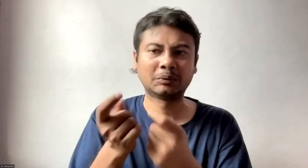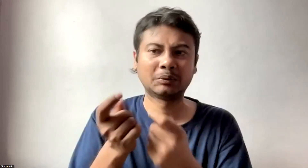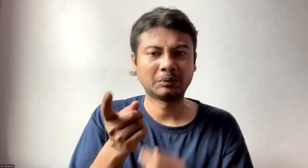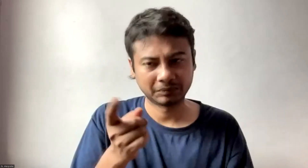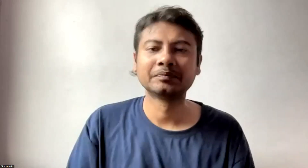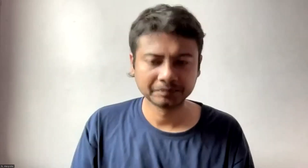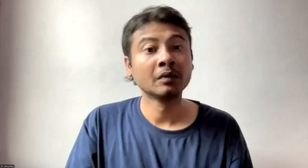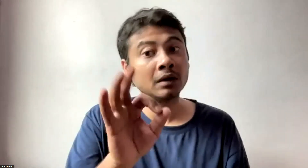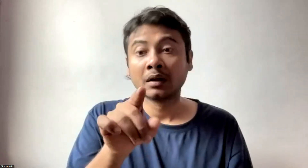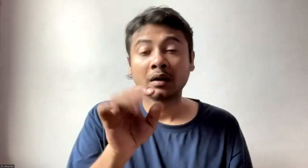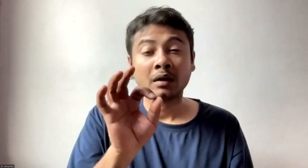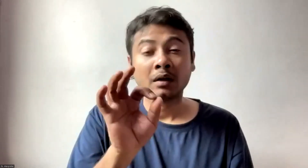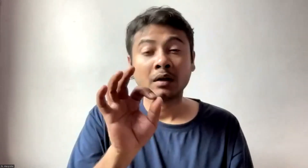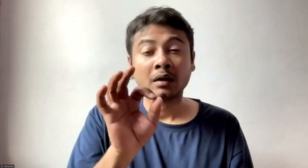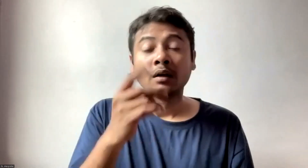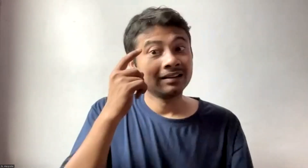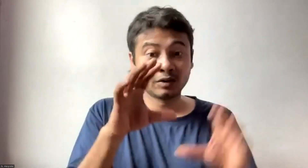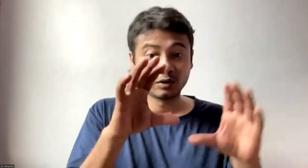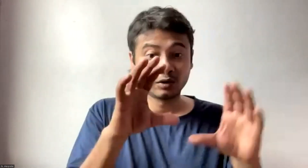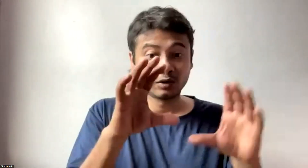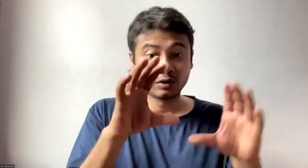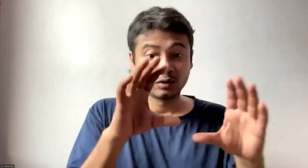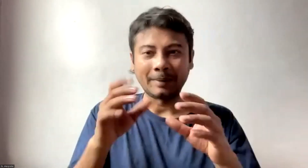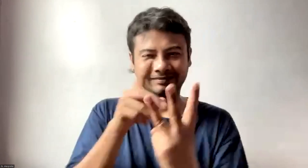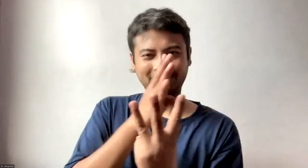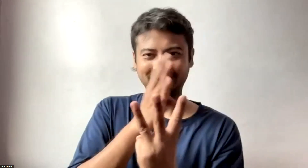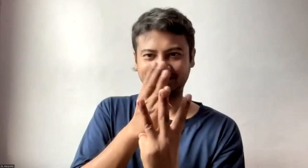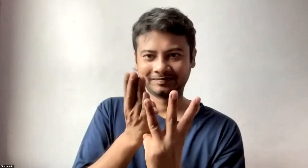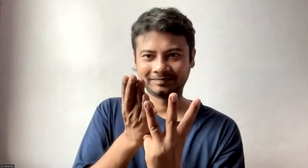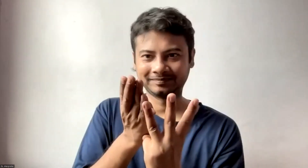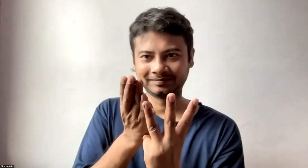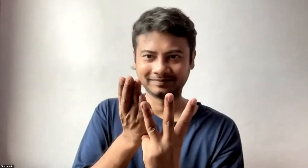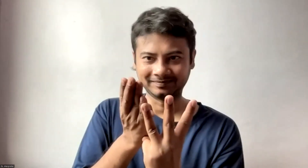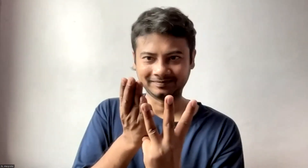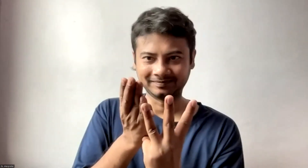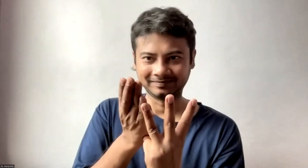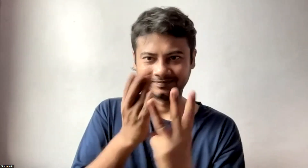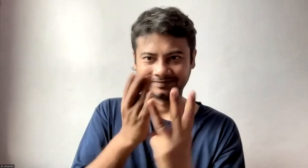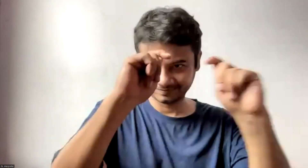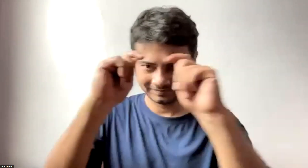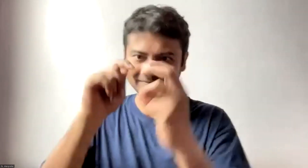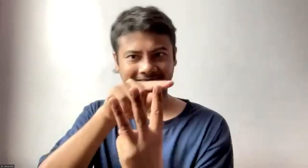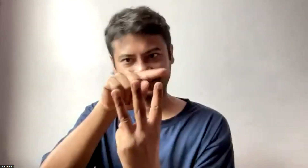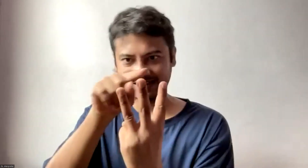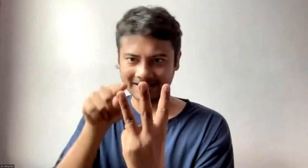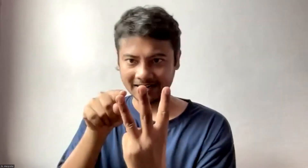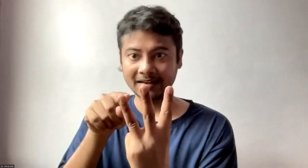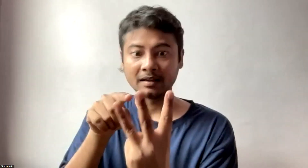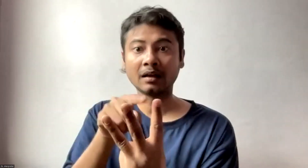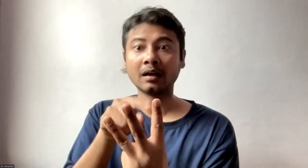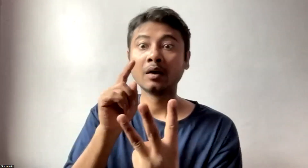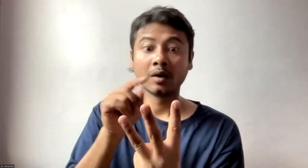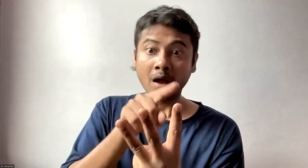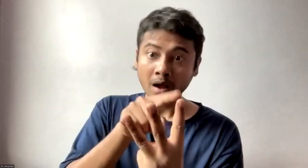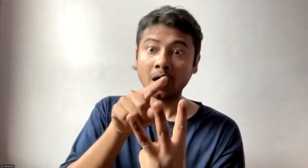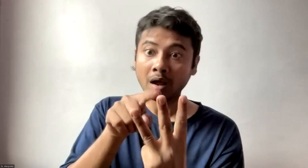about Krishna consciousness, when we are talking about we are practicing that somehow after this life we should go back